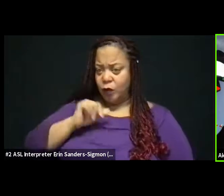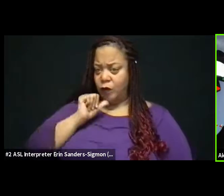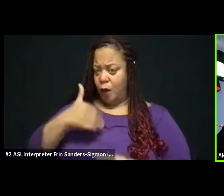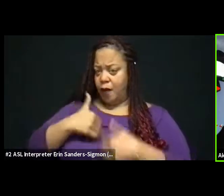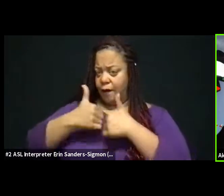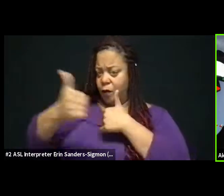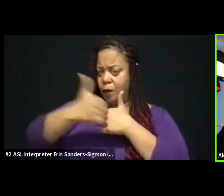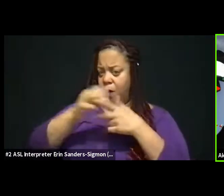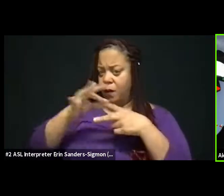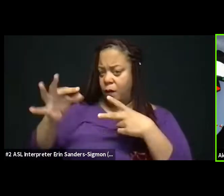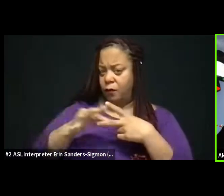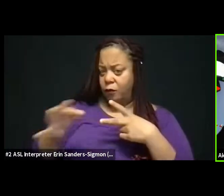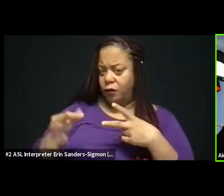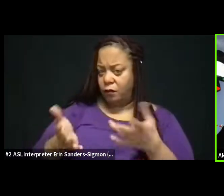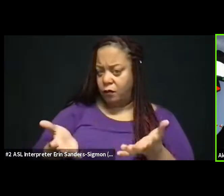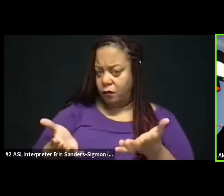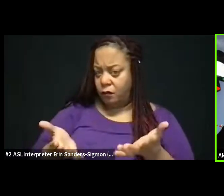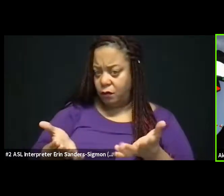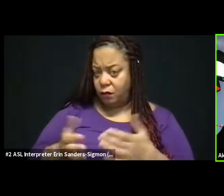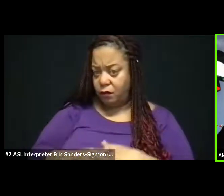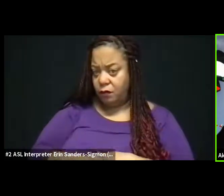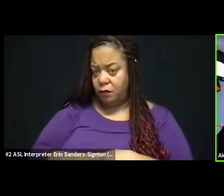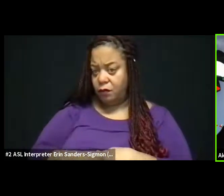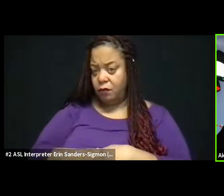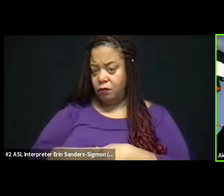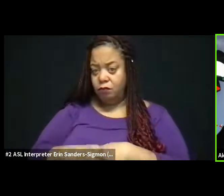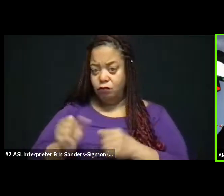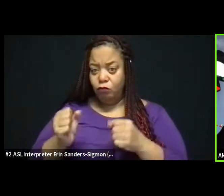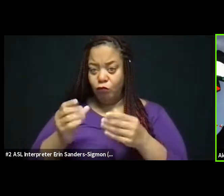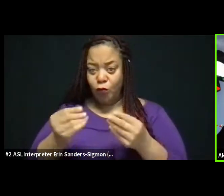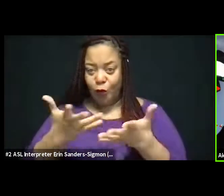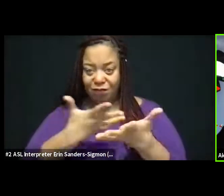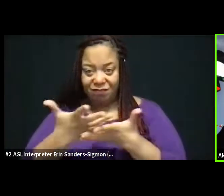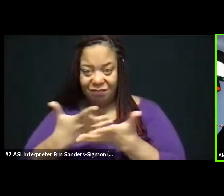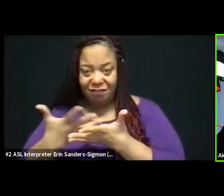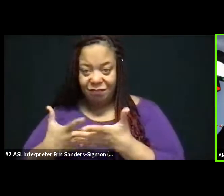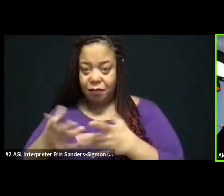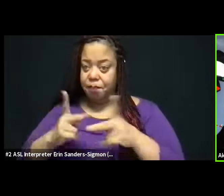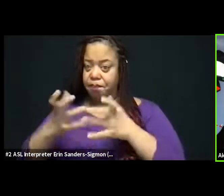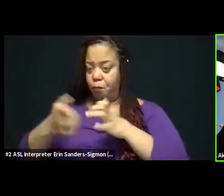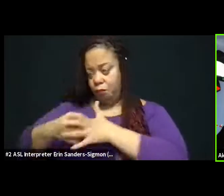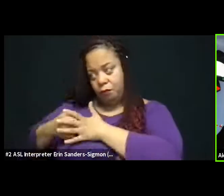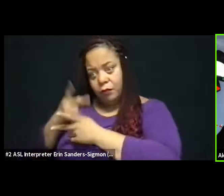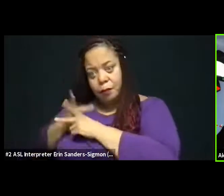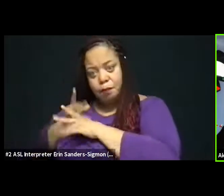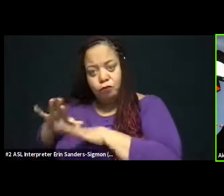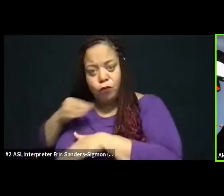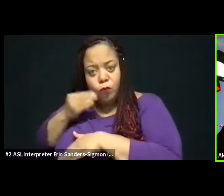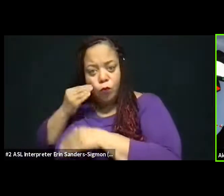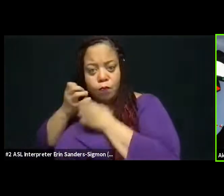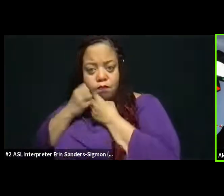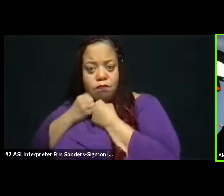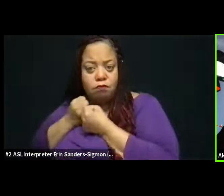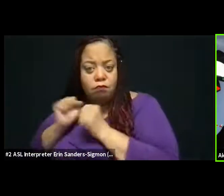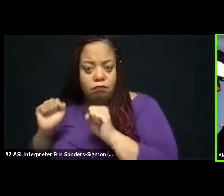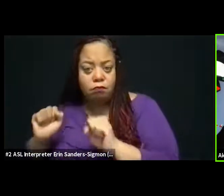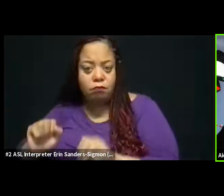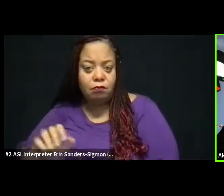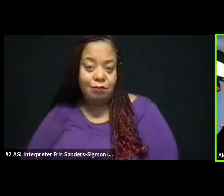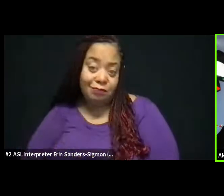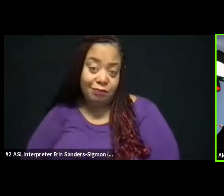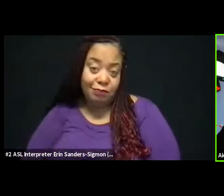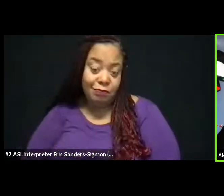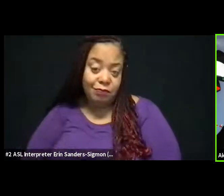being punished for keeping their kids home, often children who aren't old enough to receive a vaccine